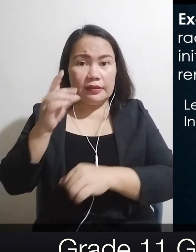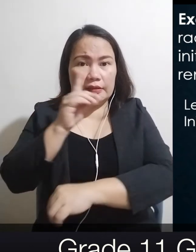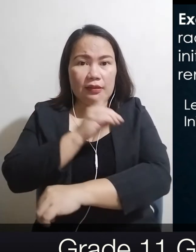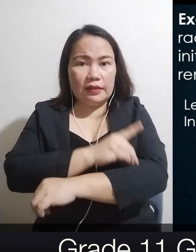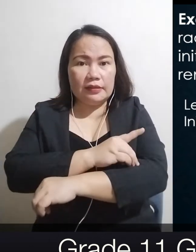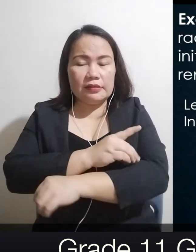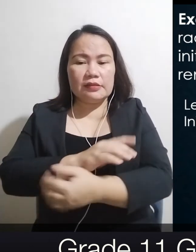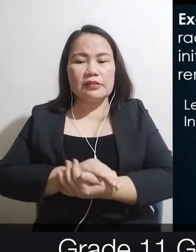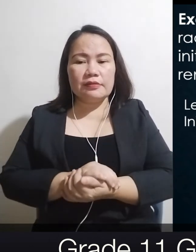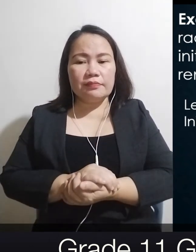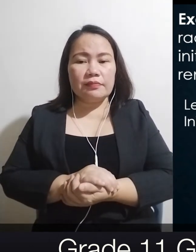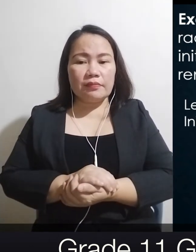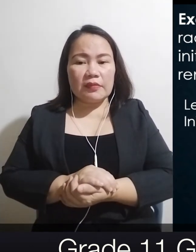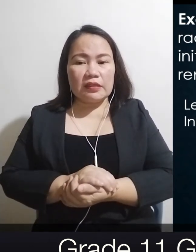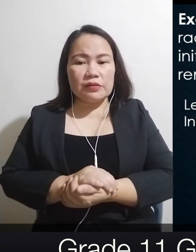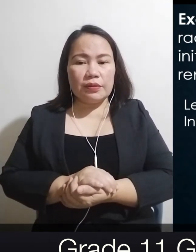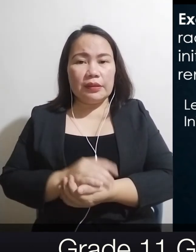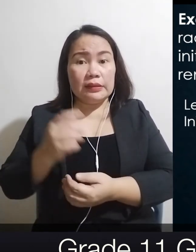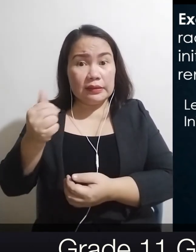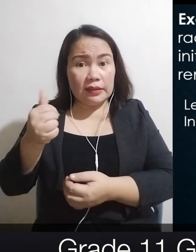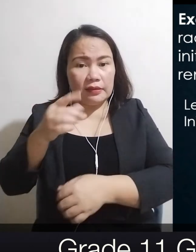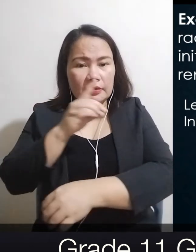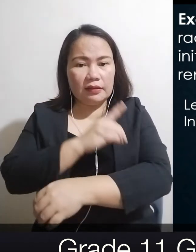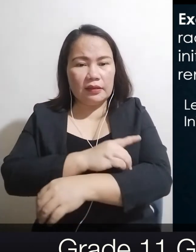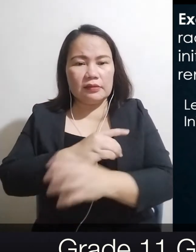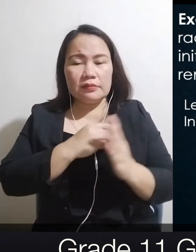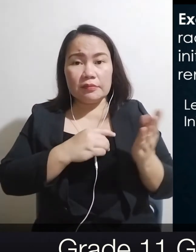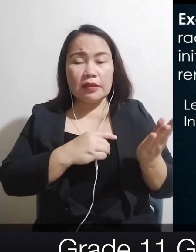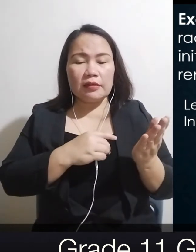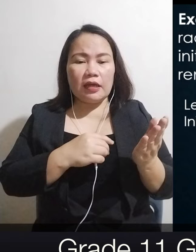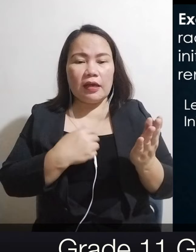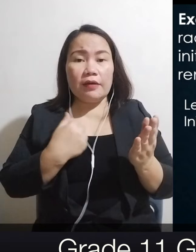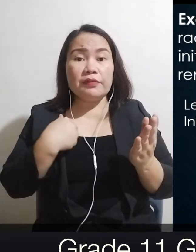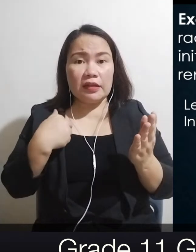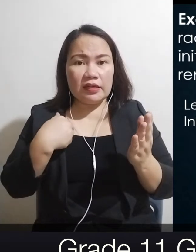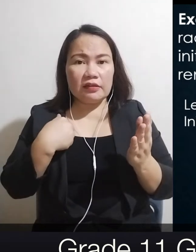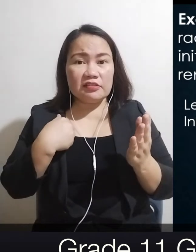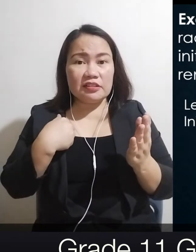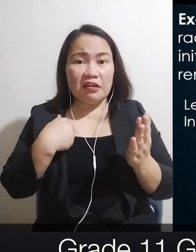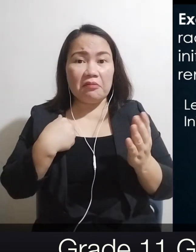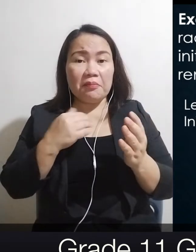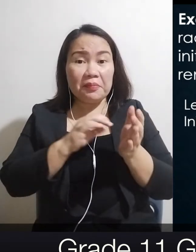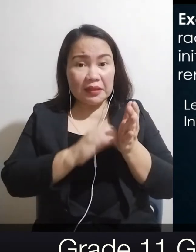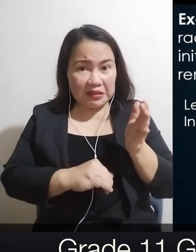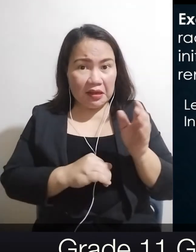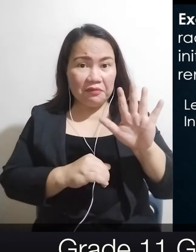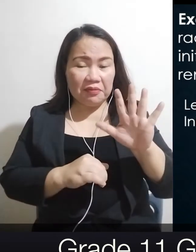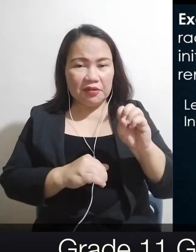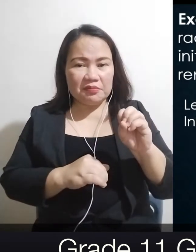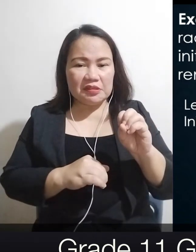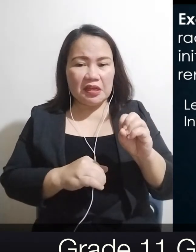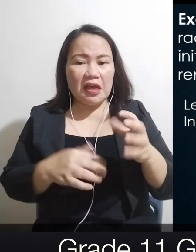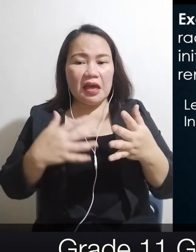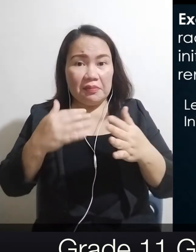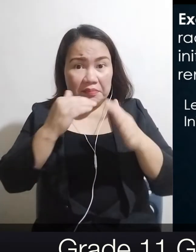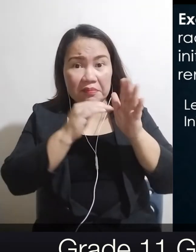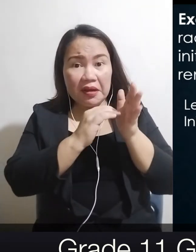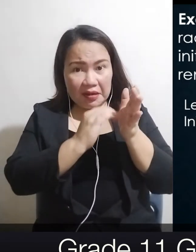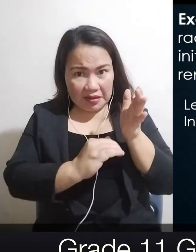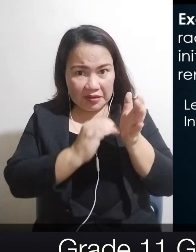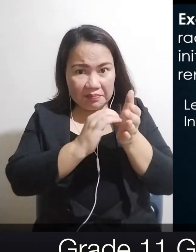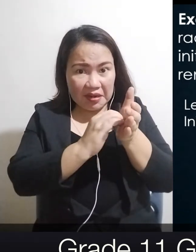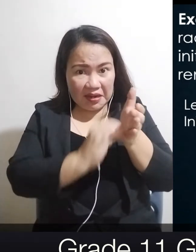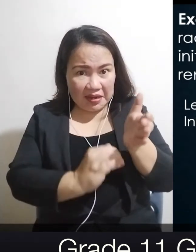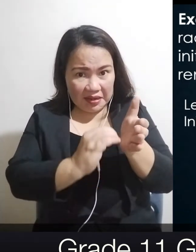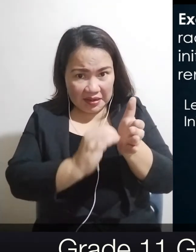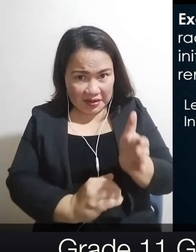days. So in 10 days, so 5 grams na lang siya. So, after 20 days, so 5